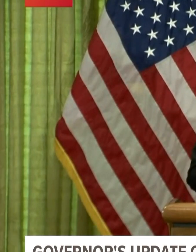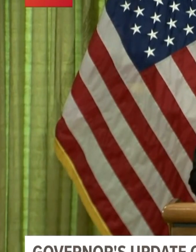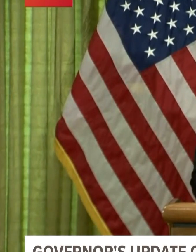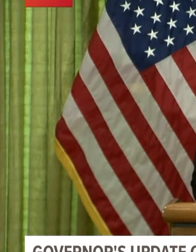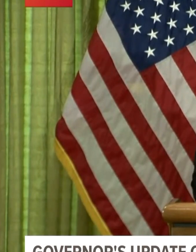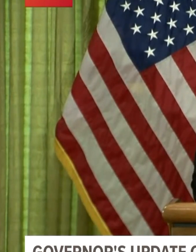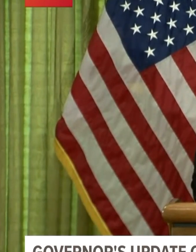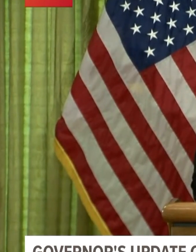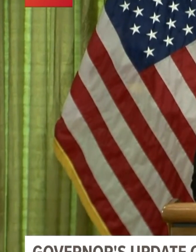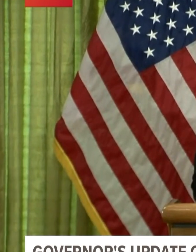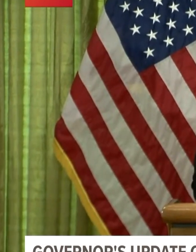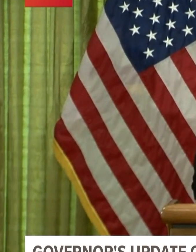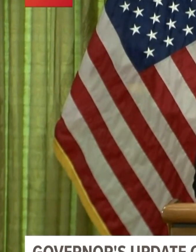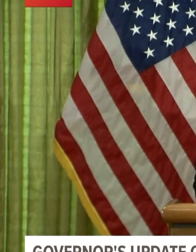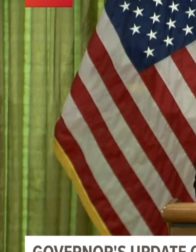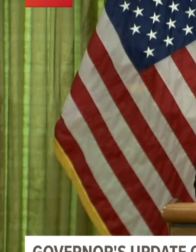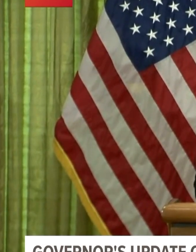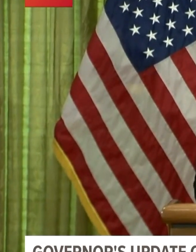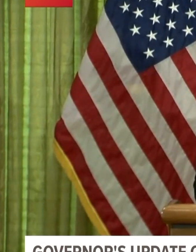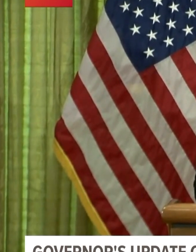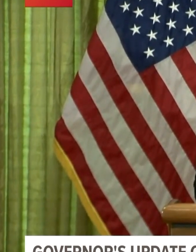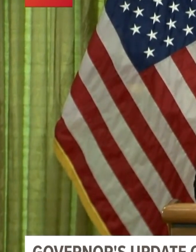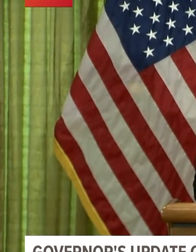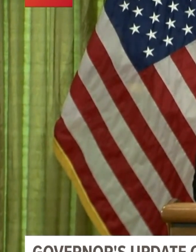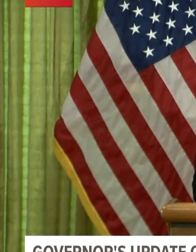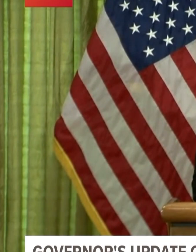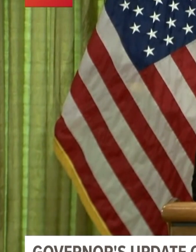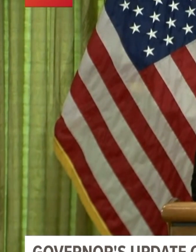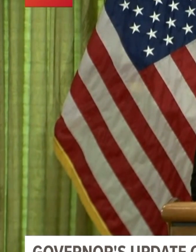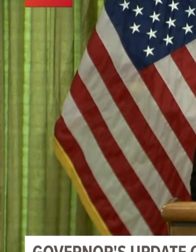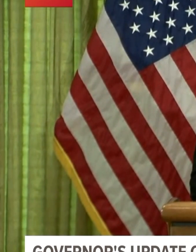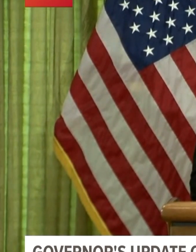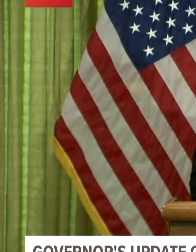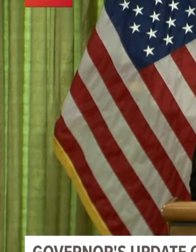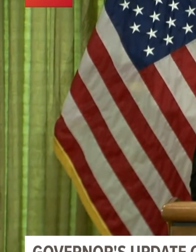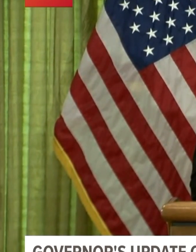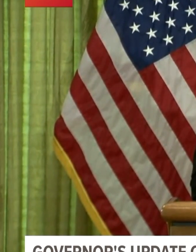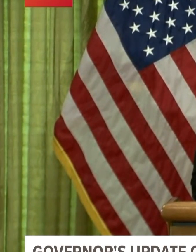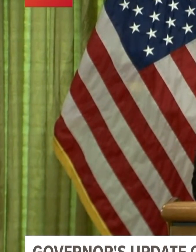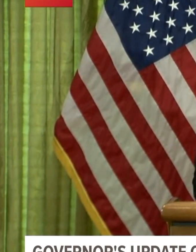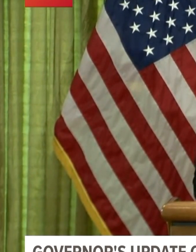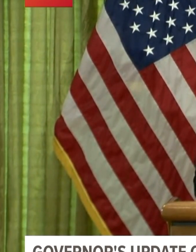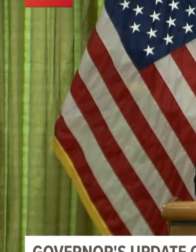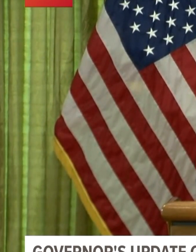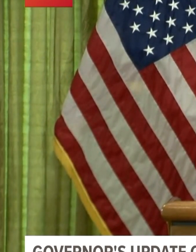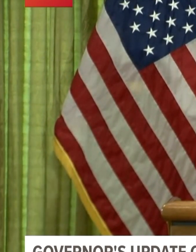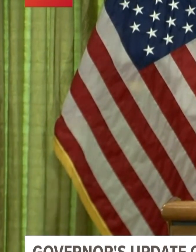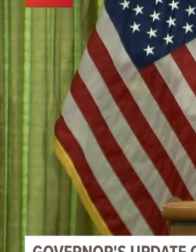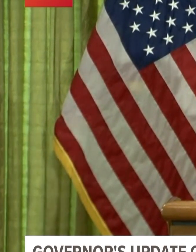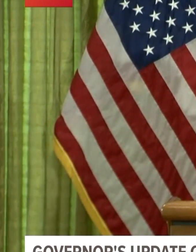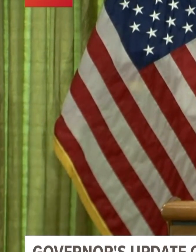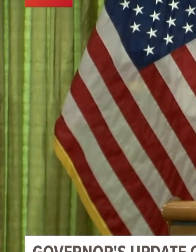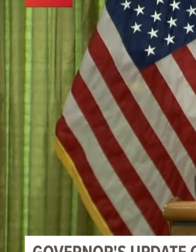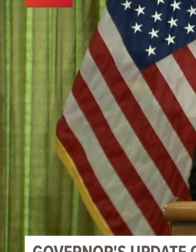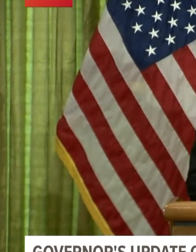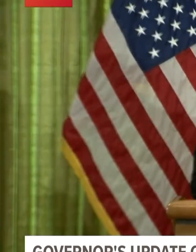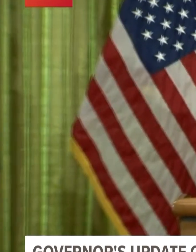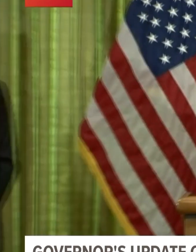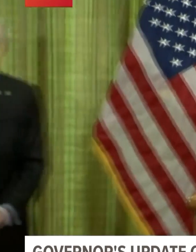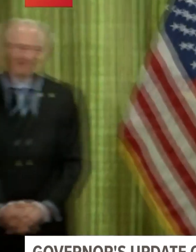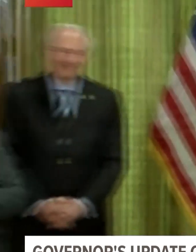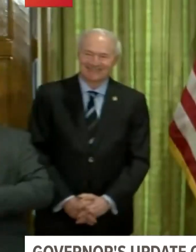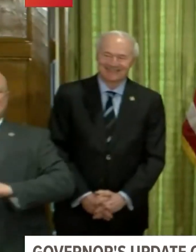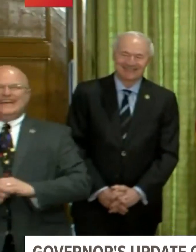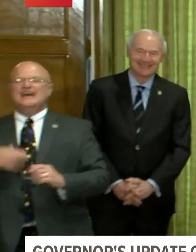and then understand where we are with respect to that. I'm going to give a few more details, and welcome, Eddie.